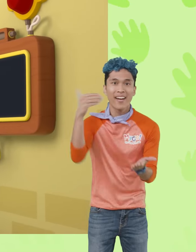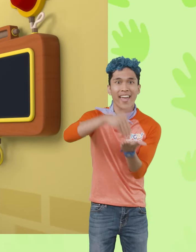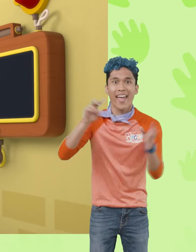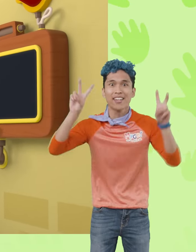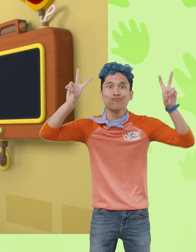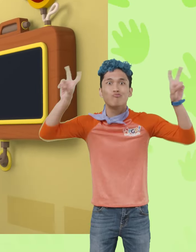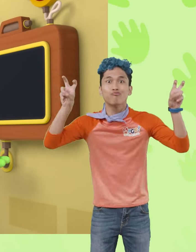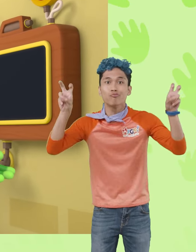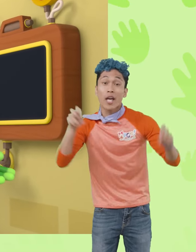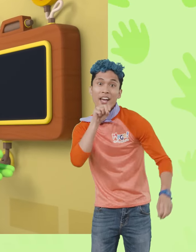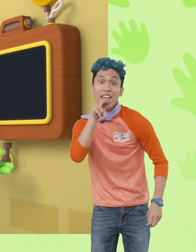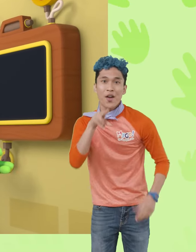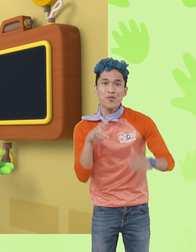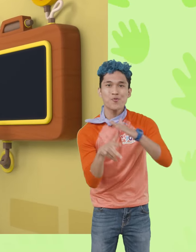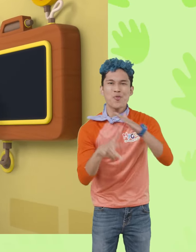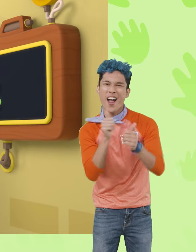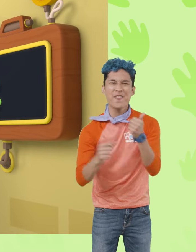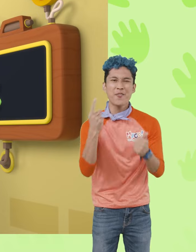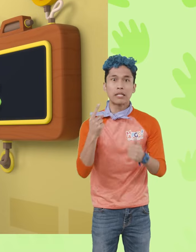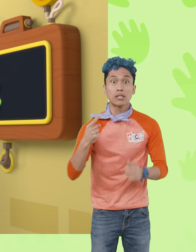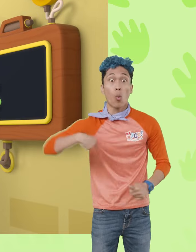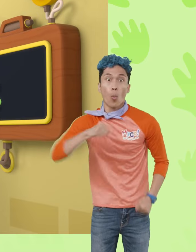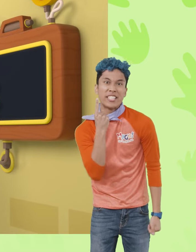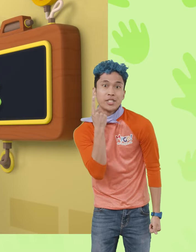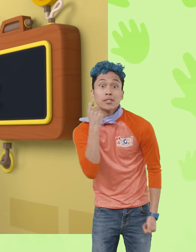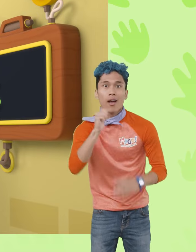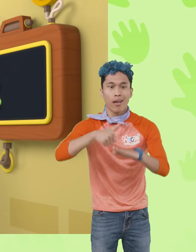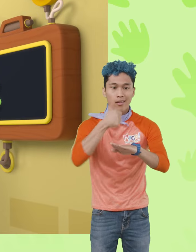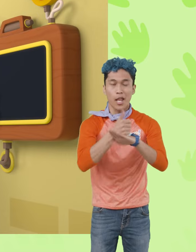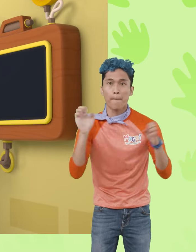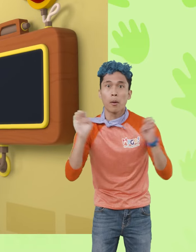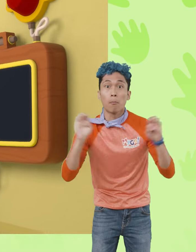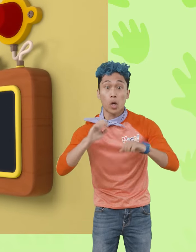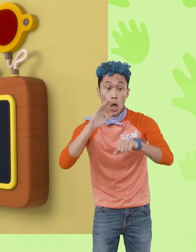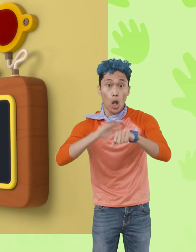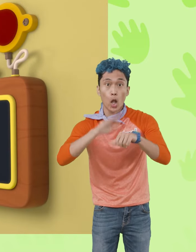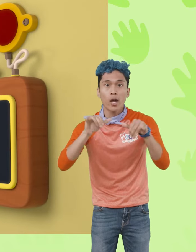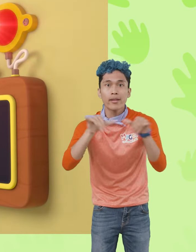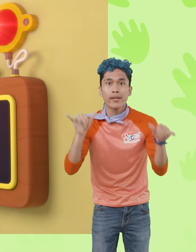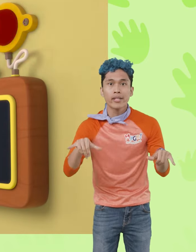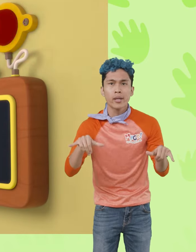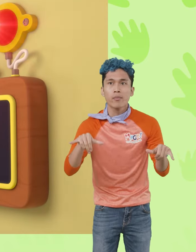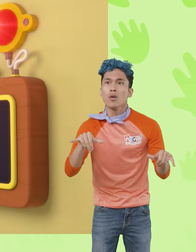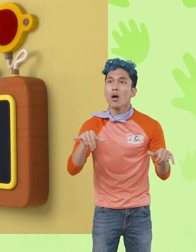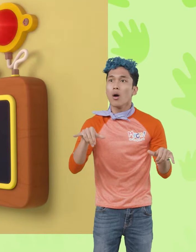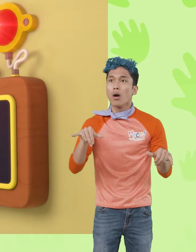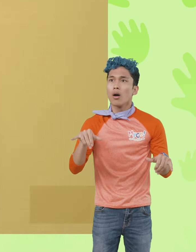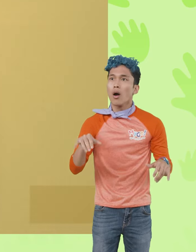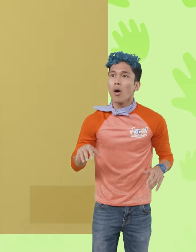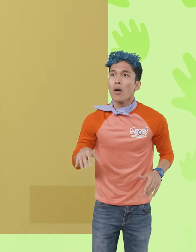Welcome back to Gecko's Garage, everyone. We've just been installing our emergency alert system.